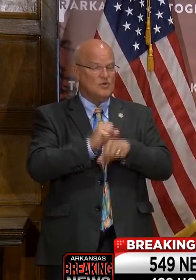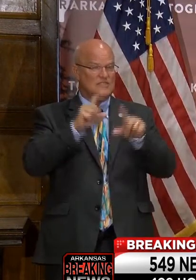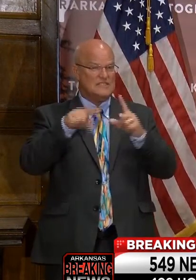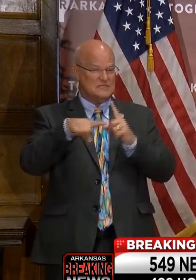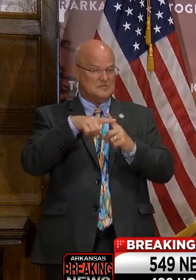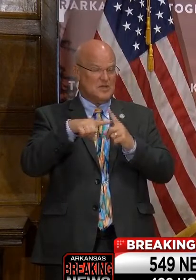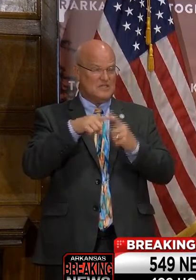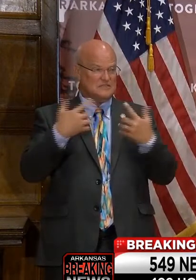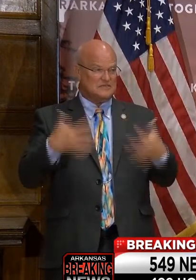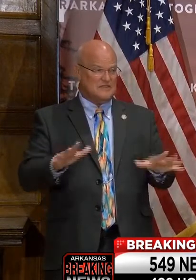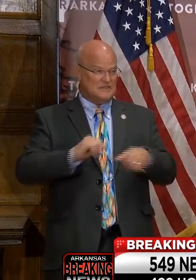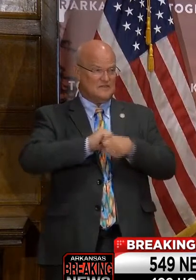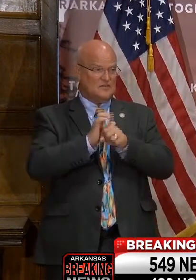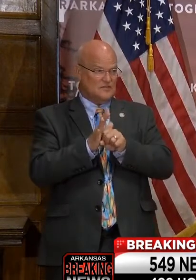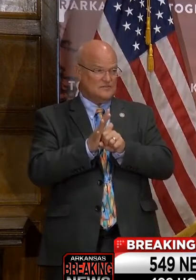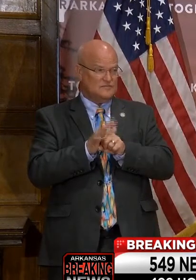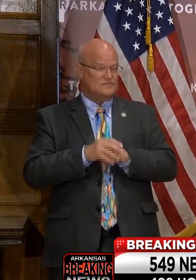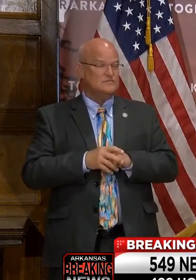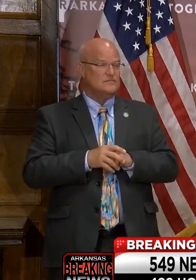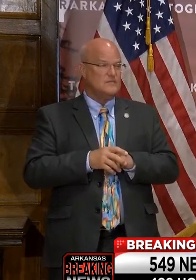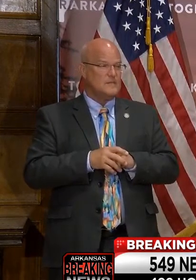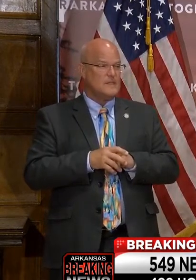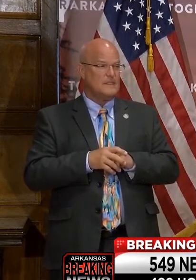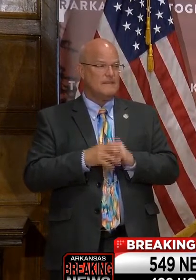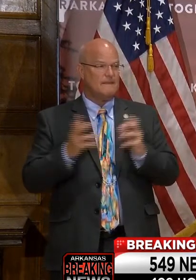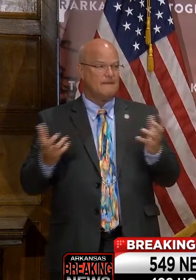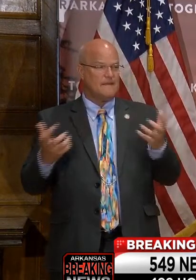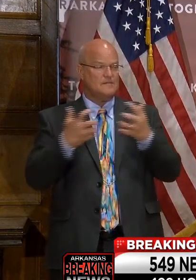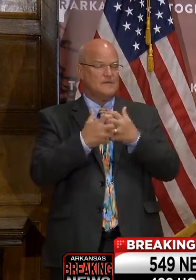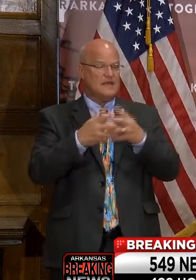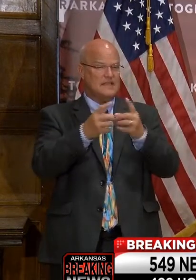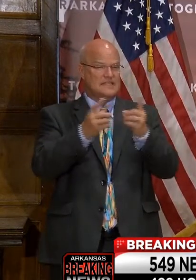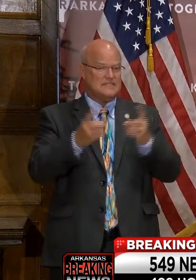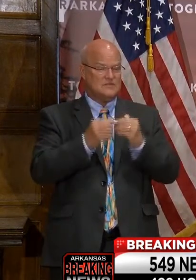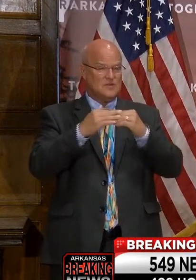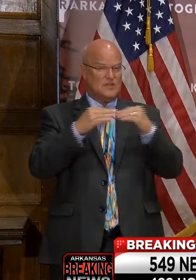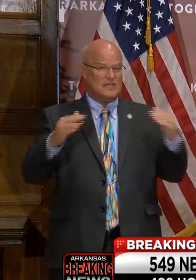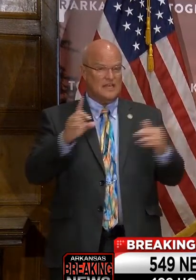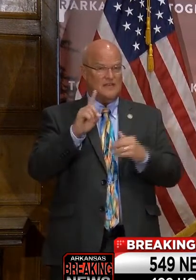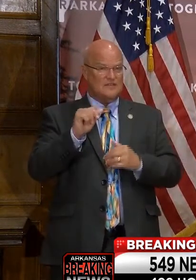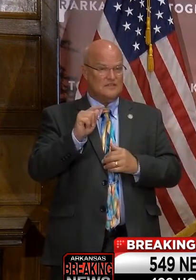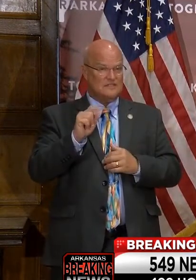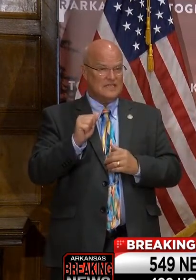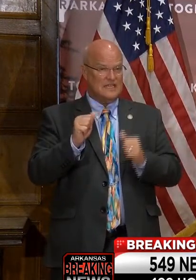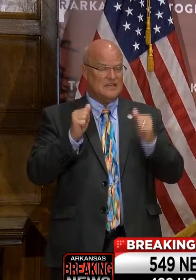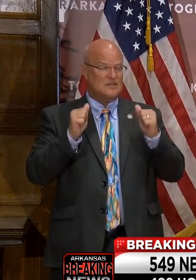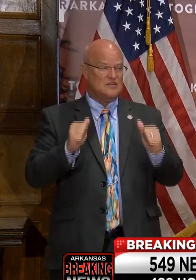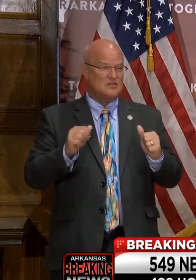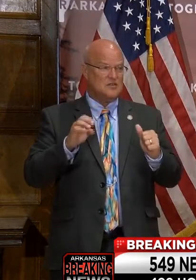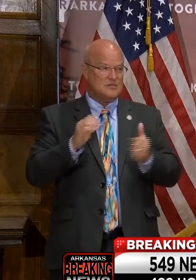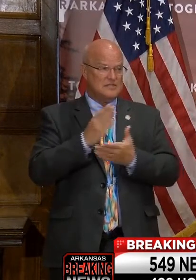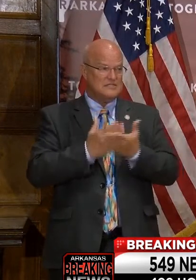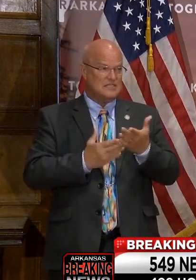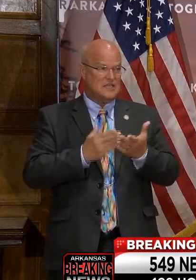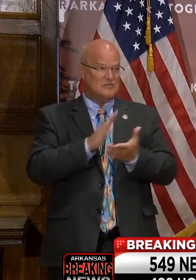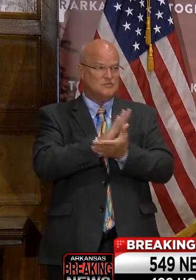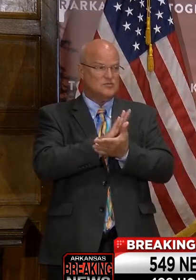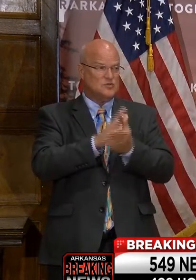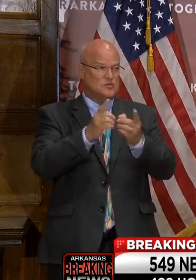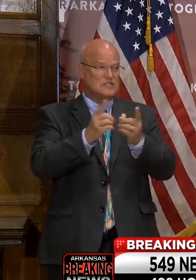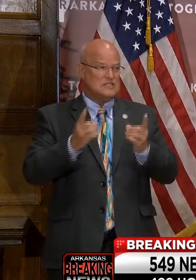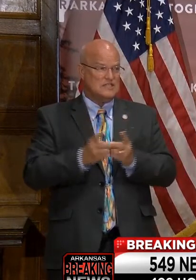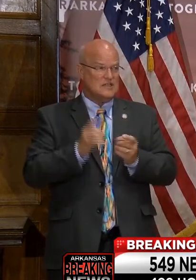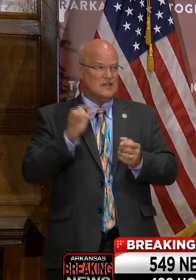positive, when you combine that with the district level data, could there be some school districts that